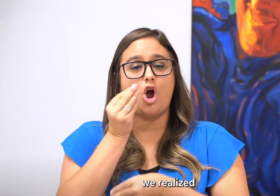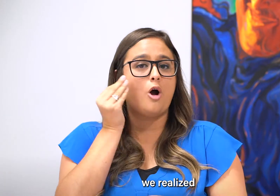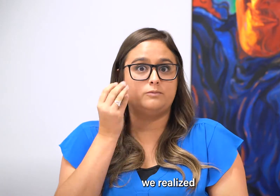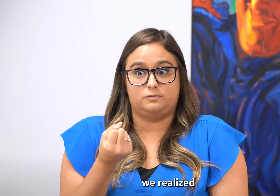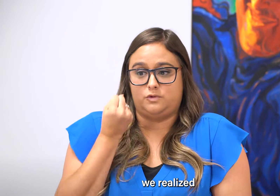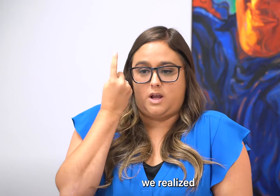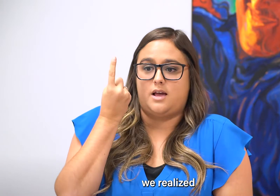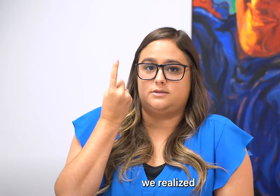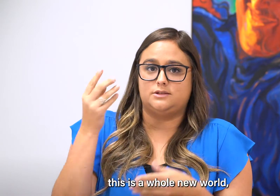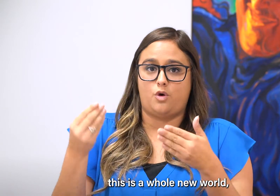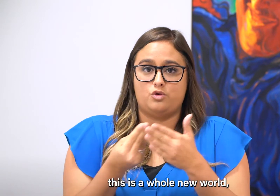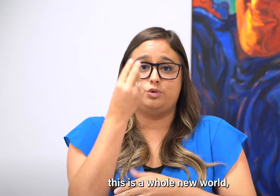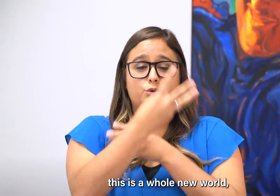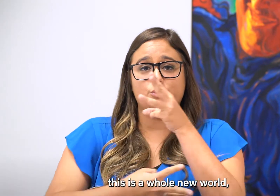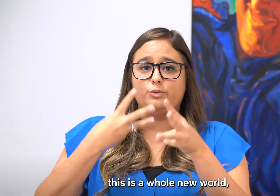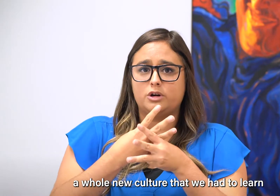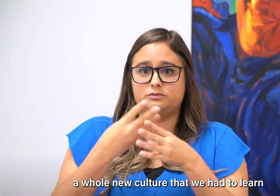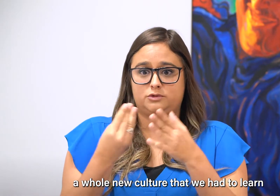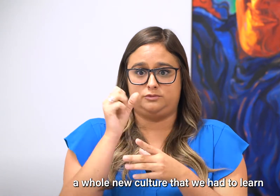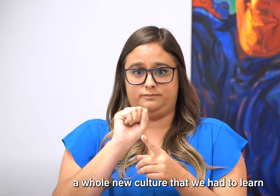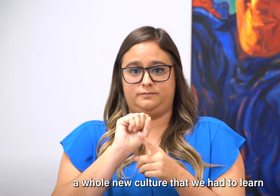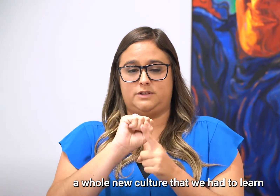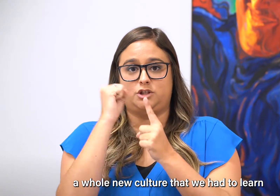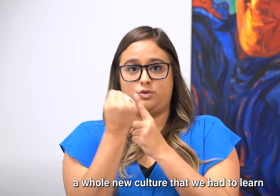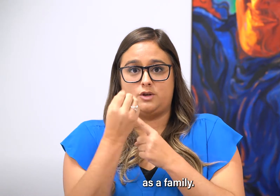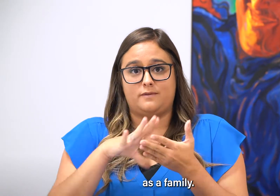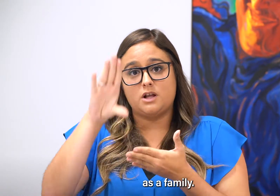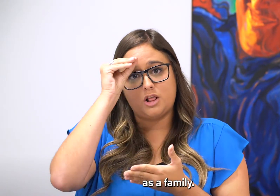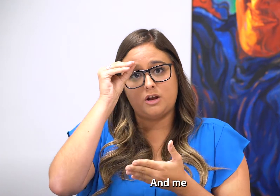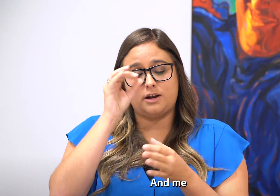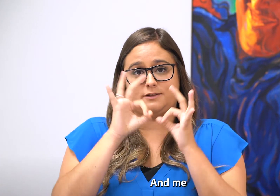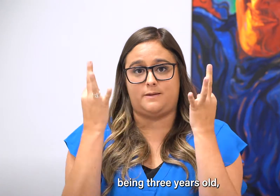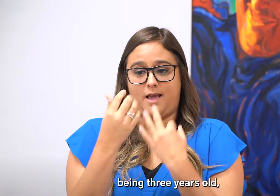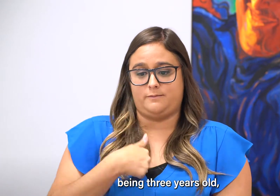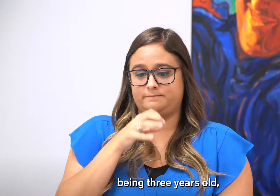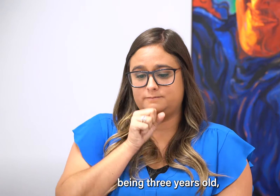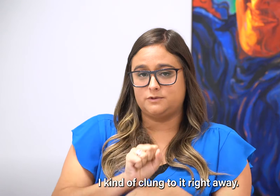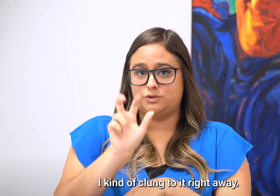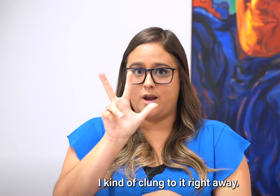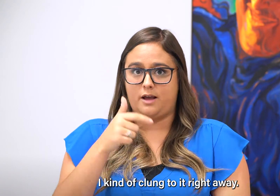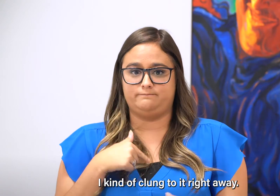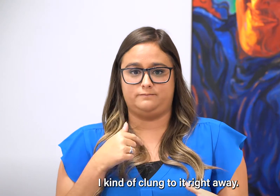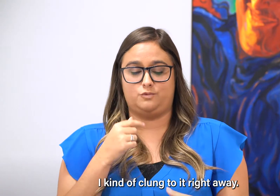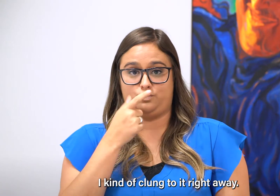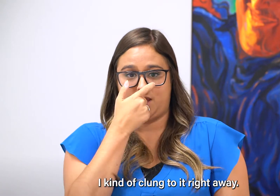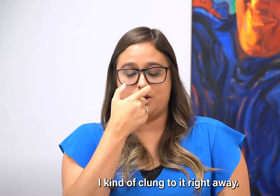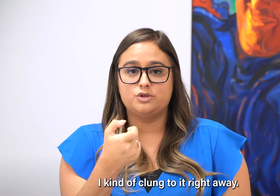we realized this is a whole new world, a whole new culture that we had to learn as a family. And me being 3 years old, I kind of clung to it right